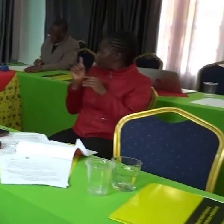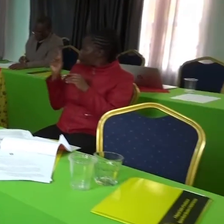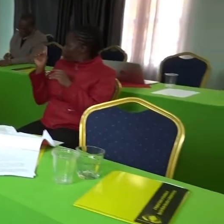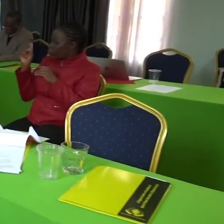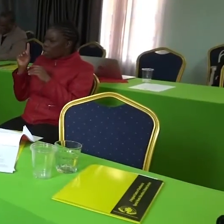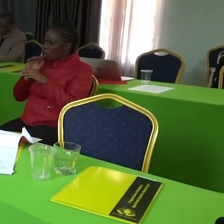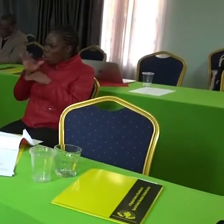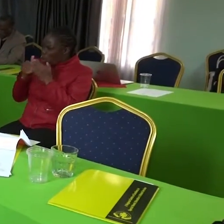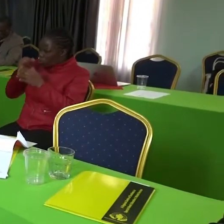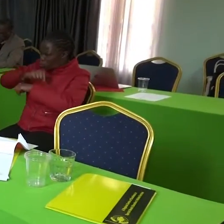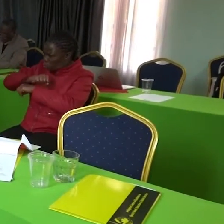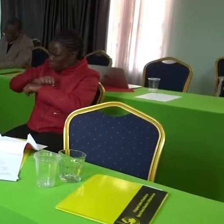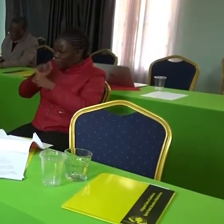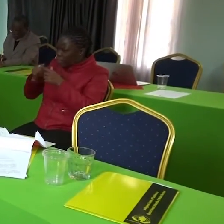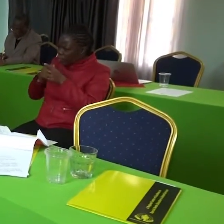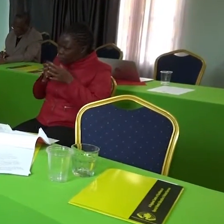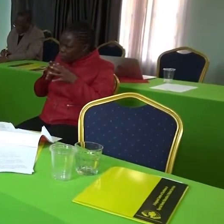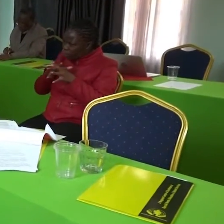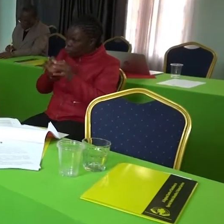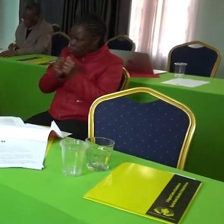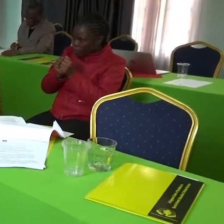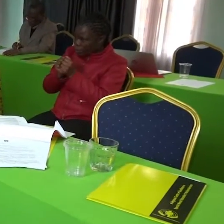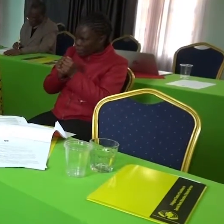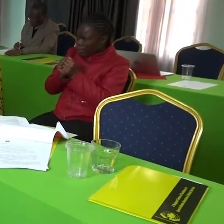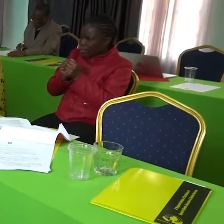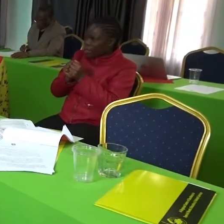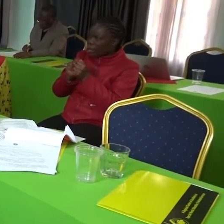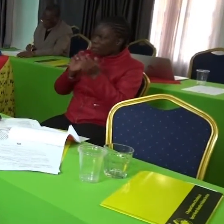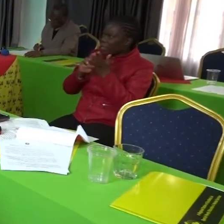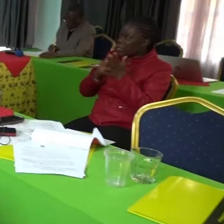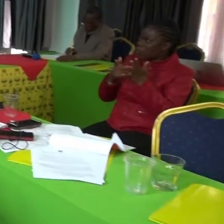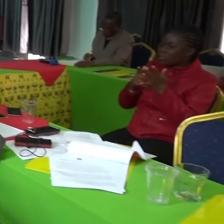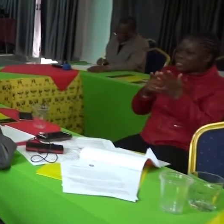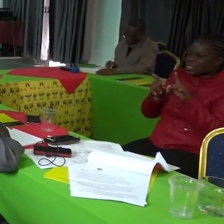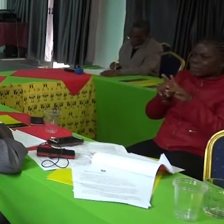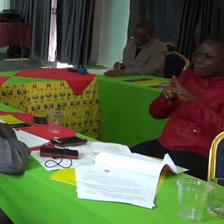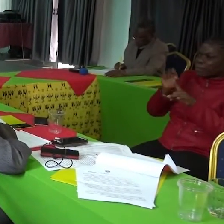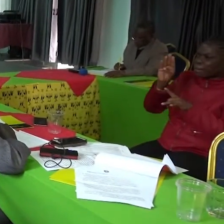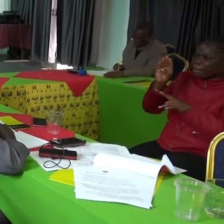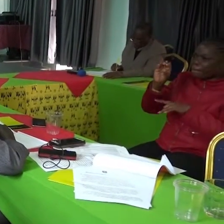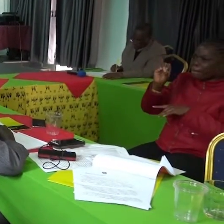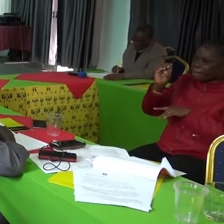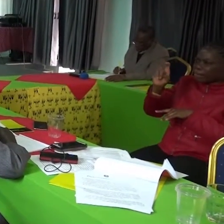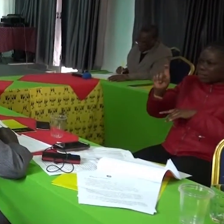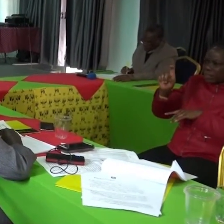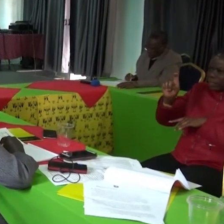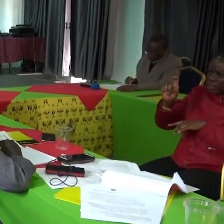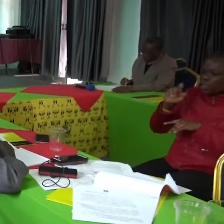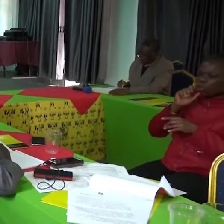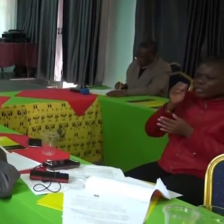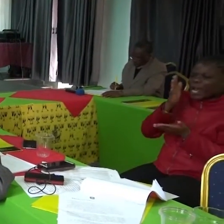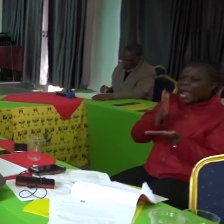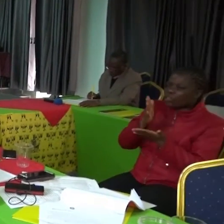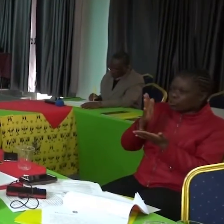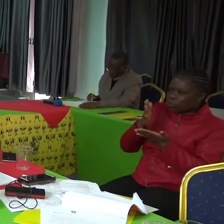together was just in technology, we call it a sandbox. Like, it's not the actual. It was just to test them